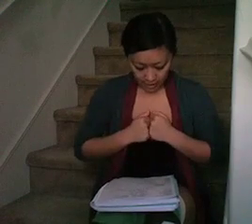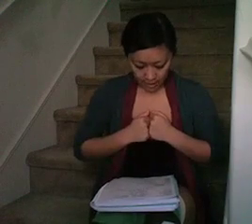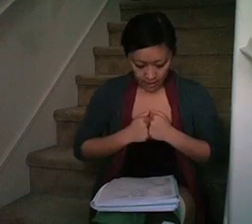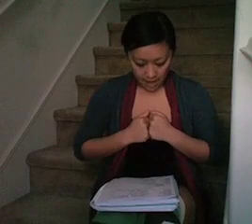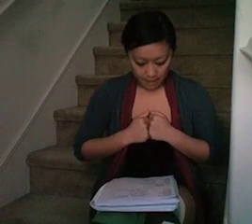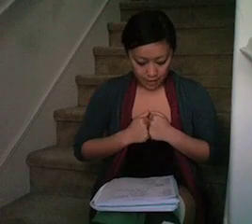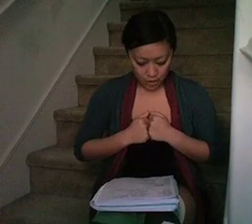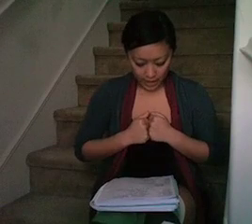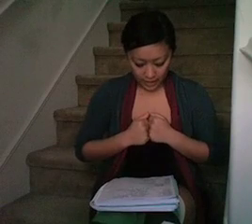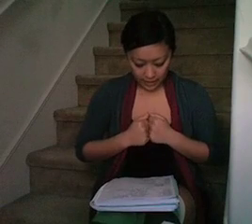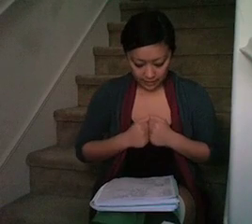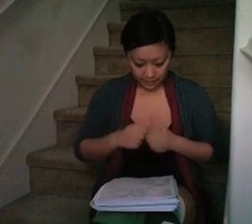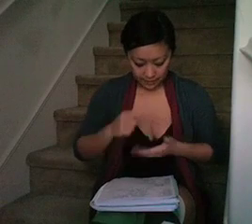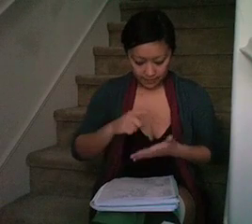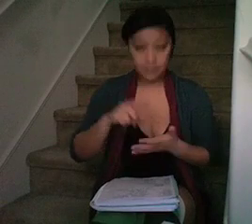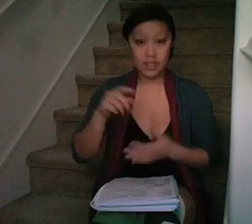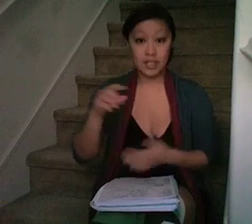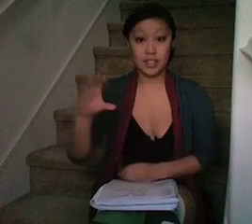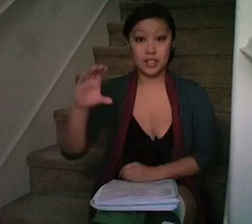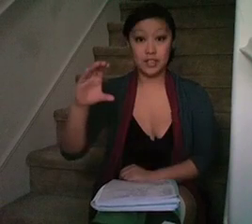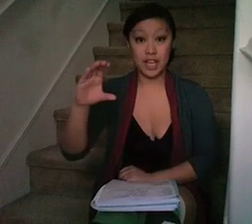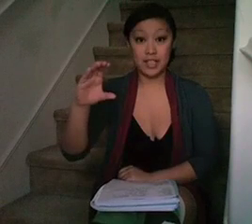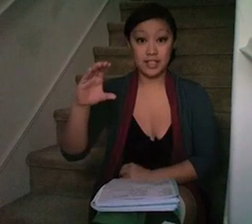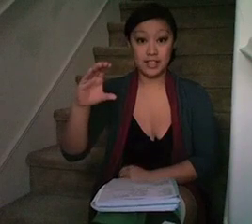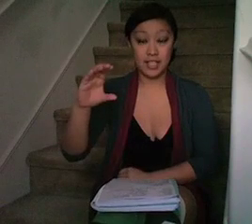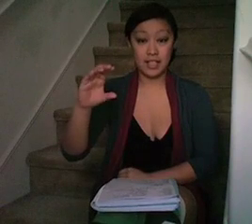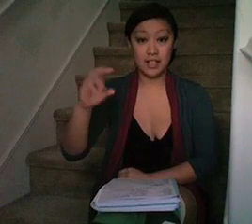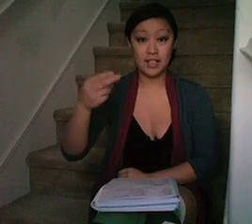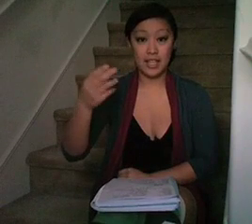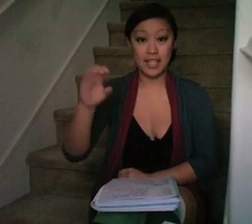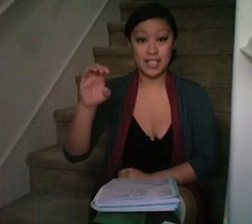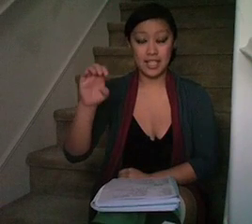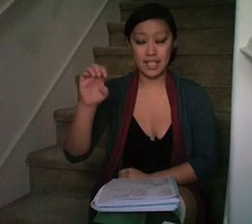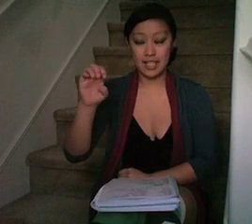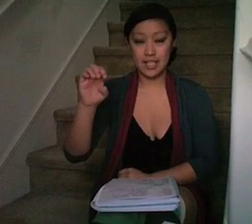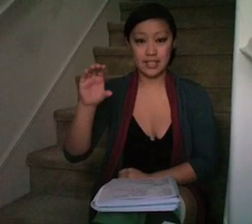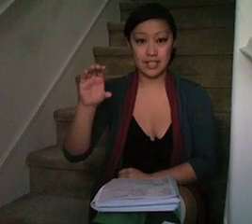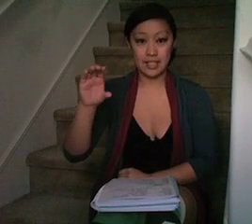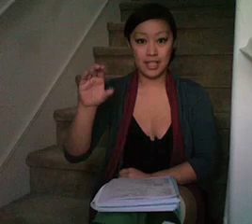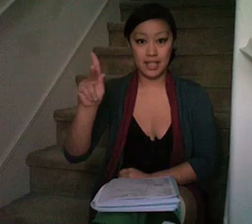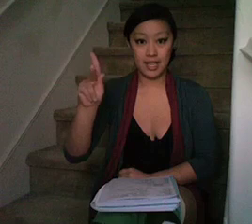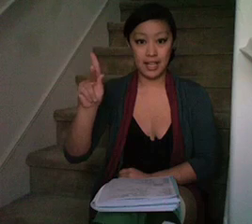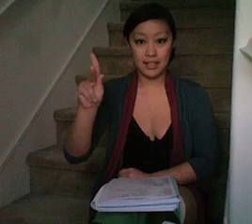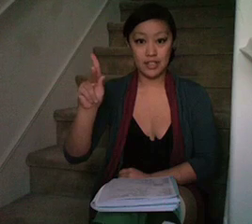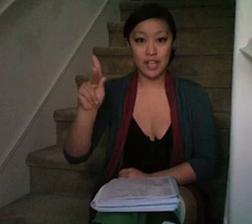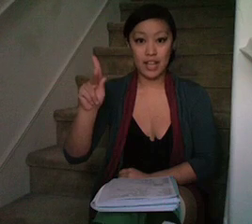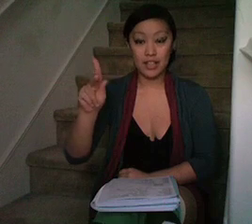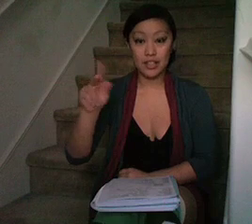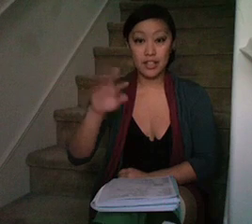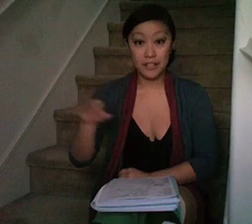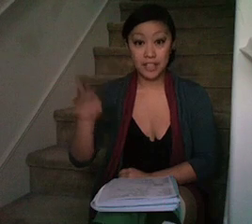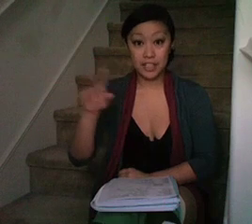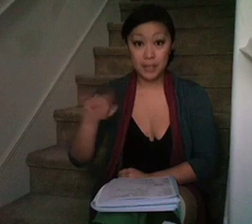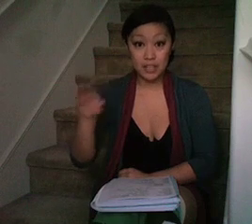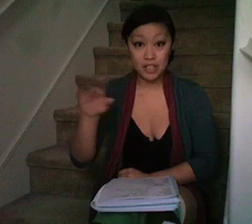Um, check, okay, so you do check, C-H-E-C-K, check, you can fingerspell check,